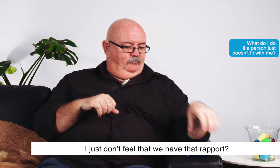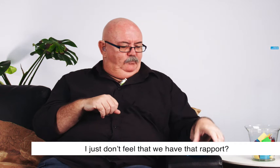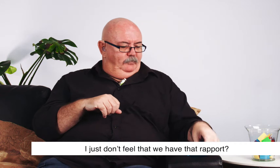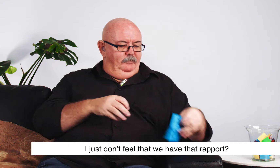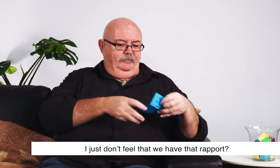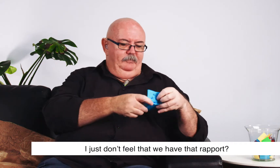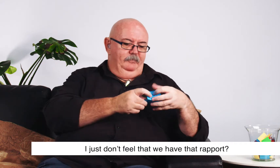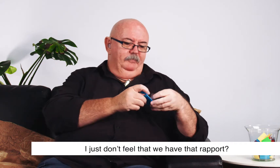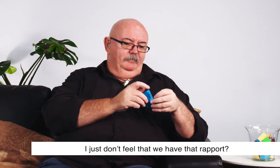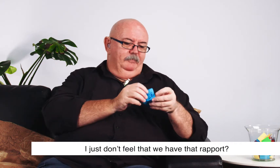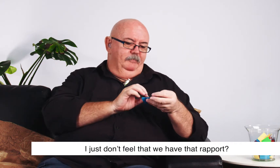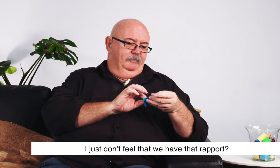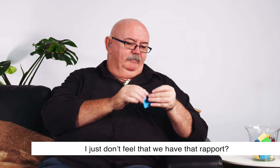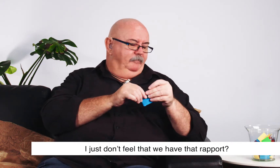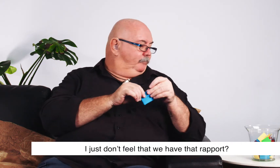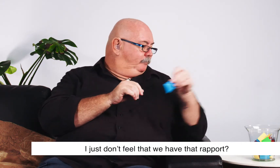rapport.